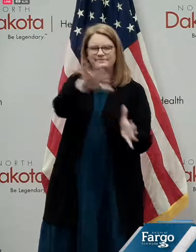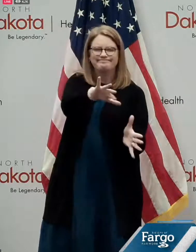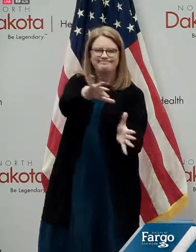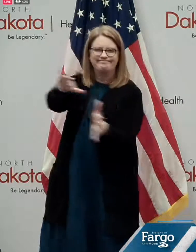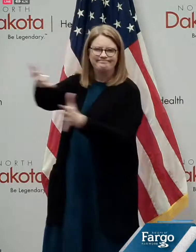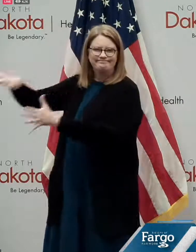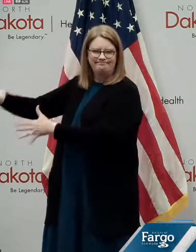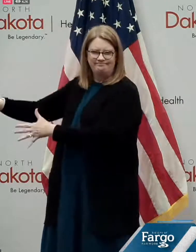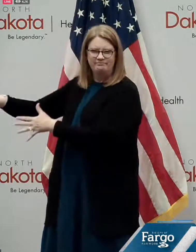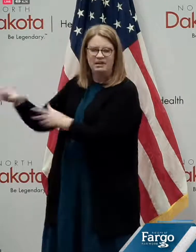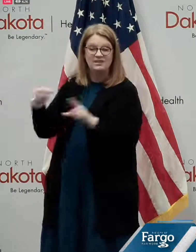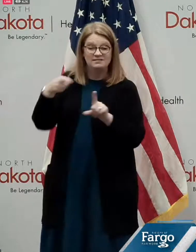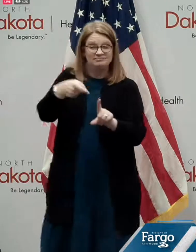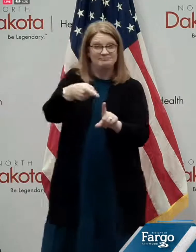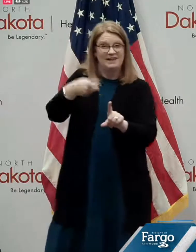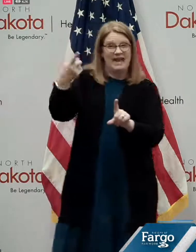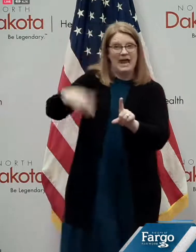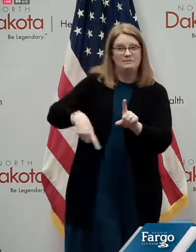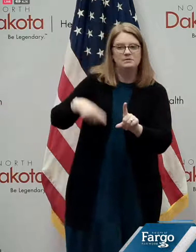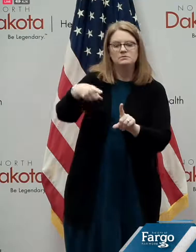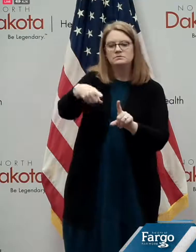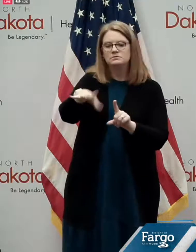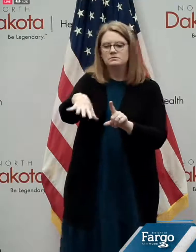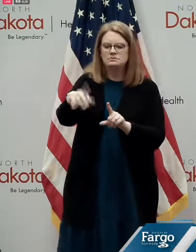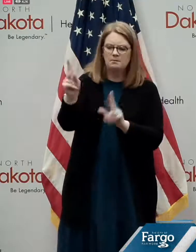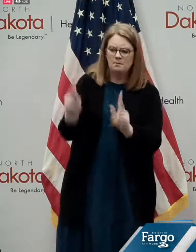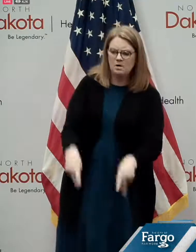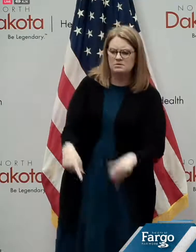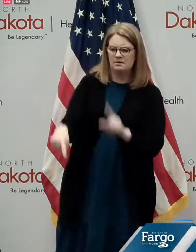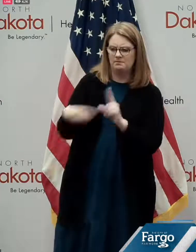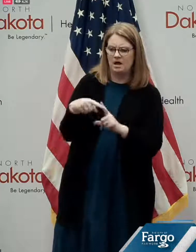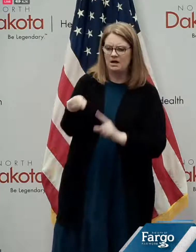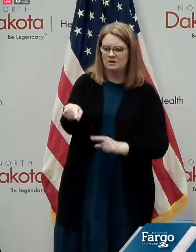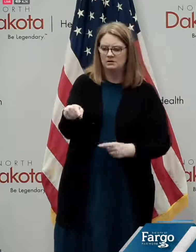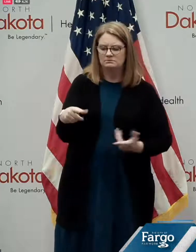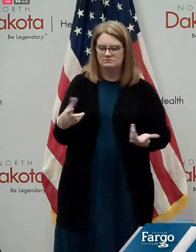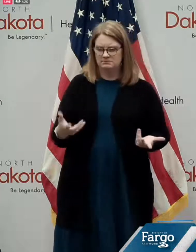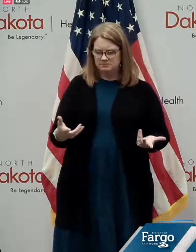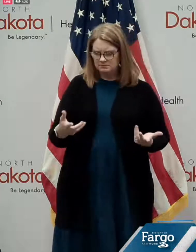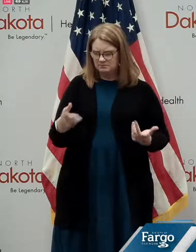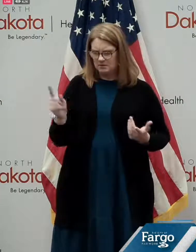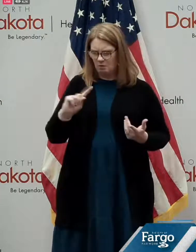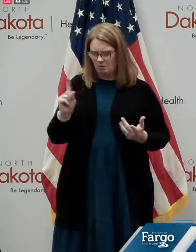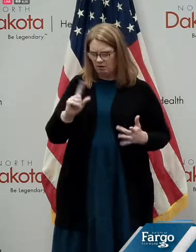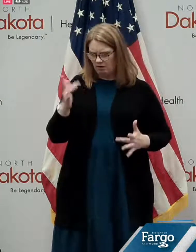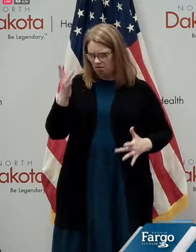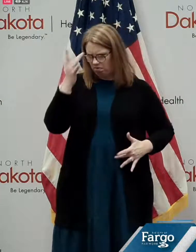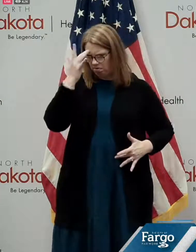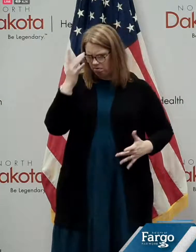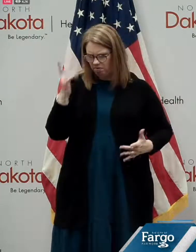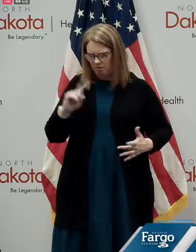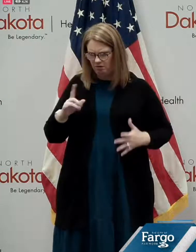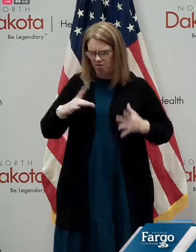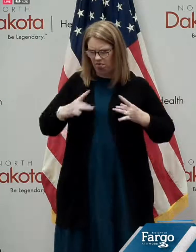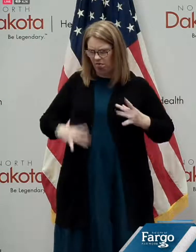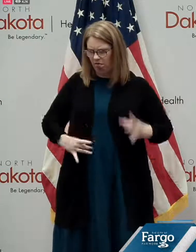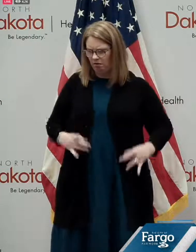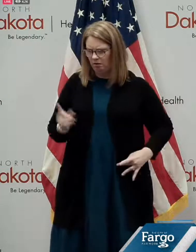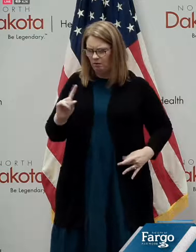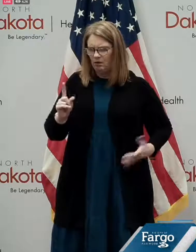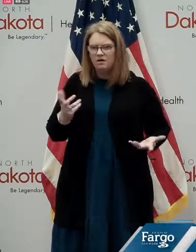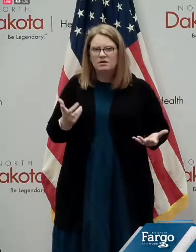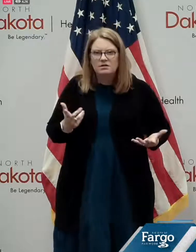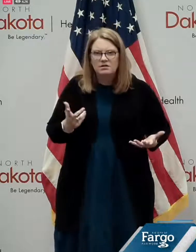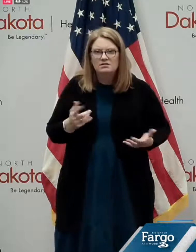that we know. When we find out people were positive, and then they go, I don't know where I could have gotten that, and they say, well, where were you? Where were you? Were you in contact with someone else